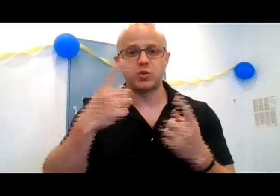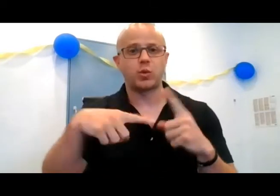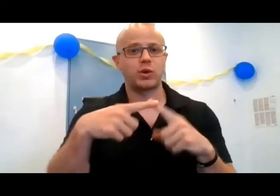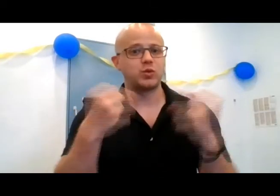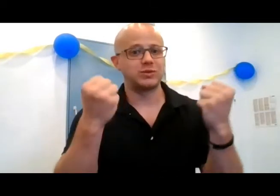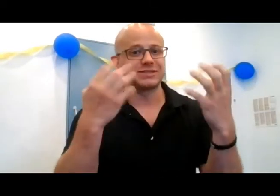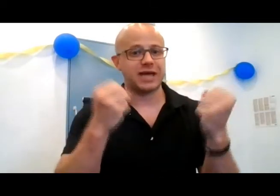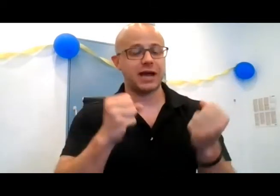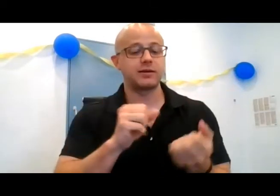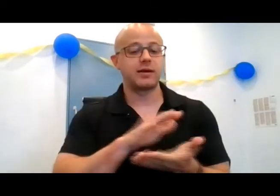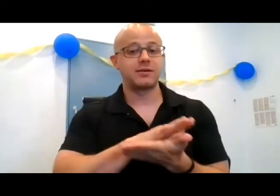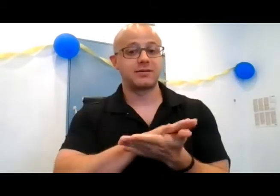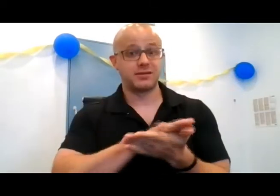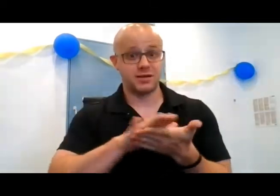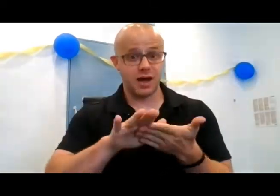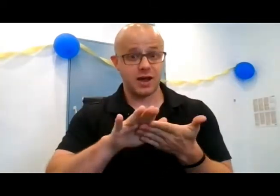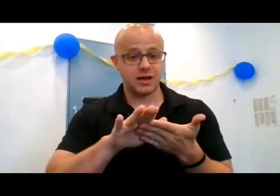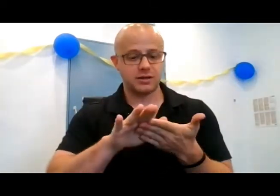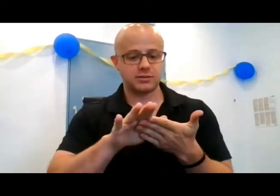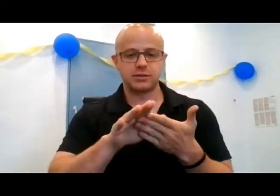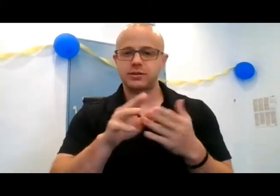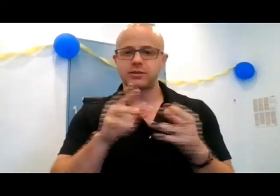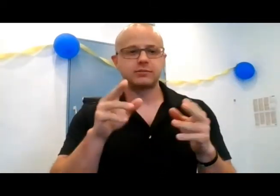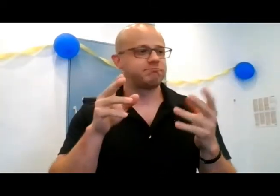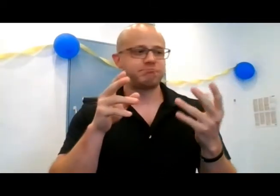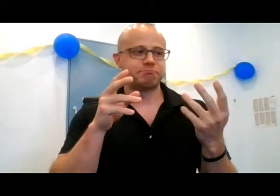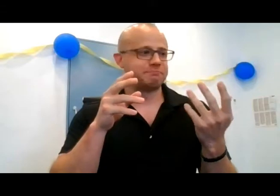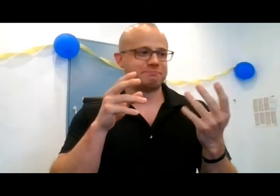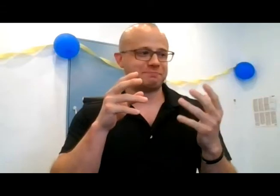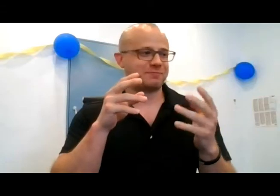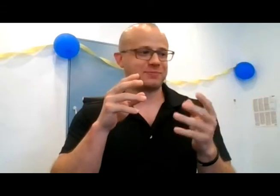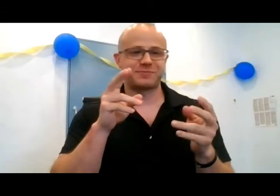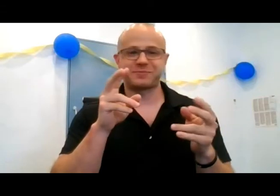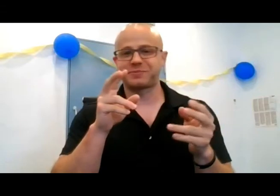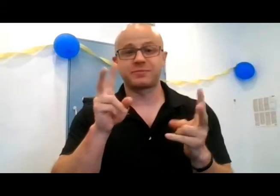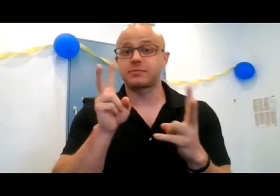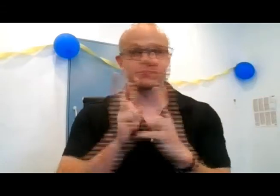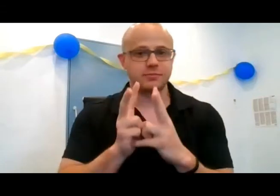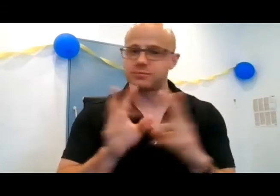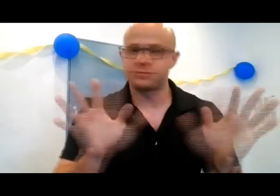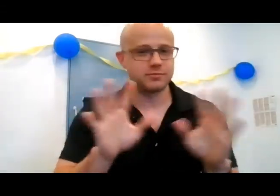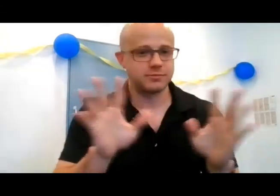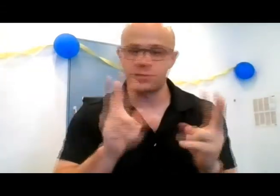Please make sure you don't confuse nice.